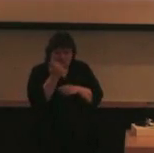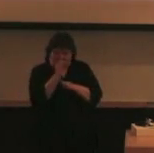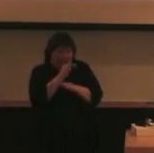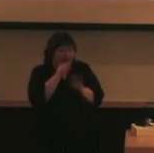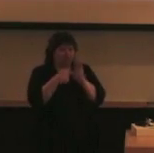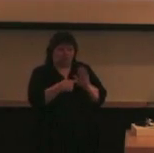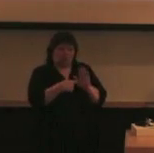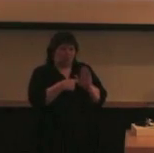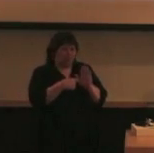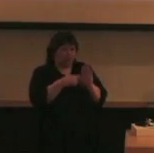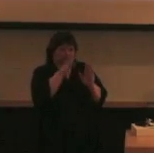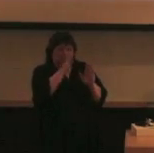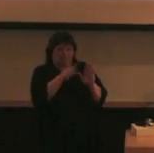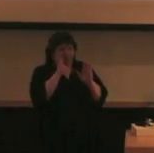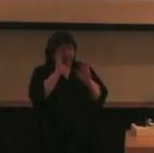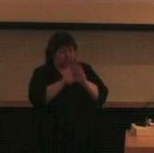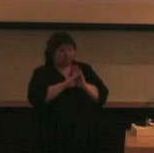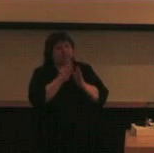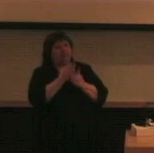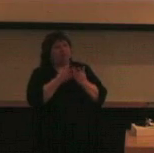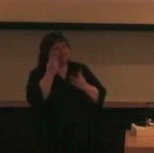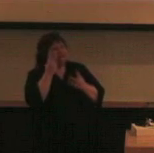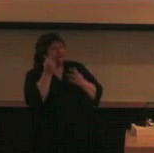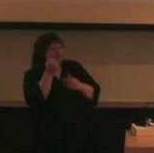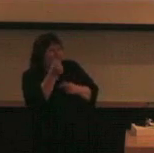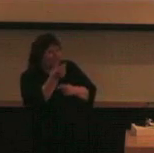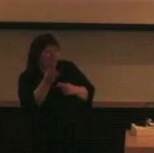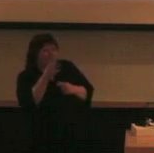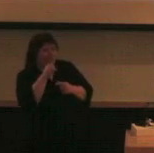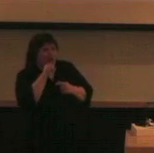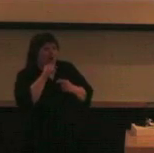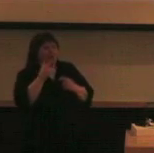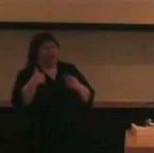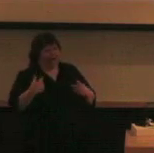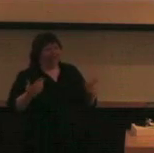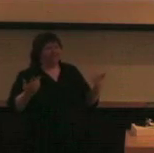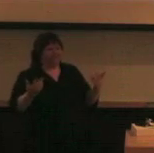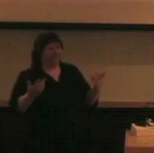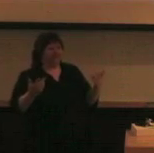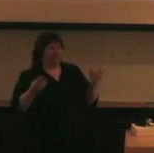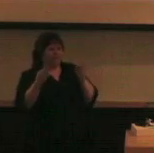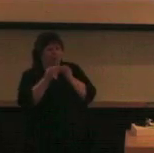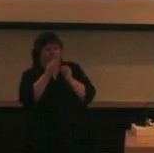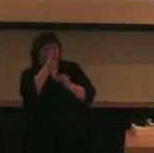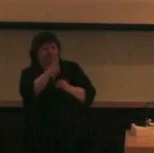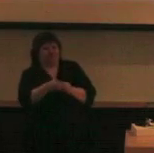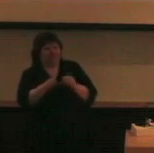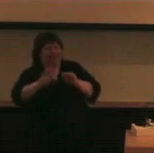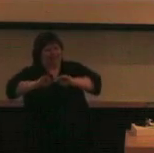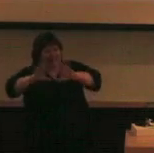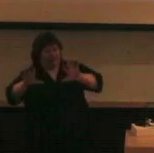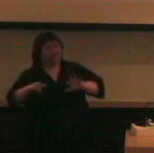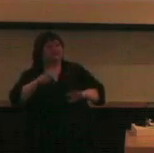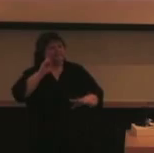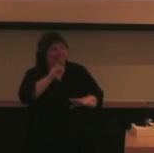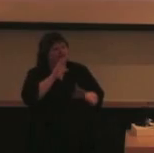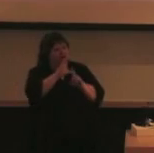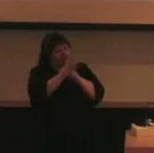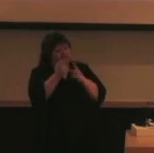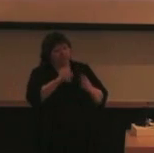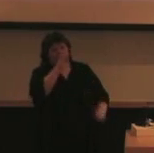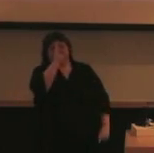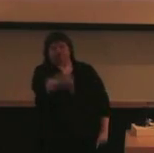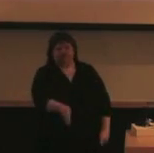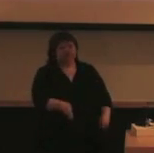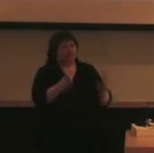per se here. You might see a few things here, but they're not as graphic as some of the other ones, because you need to be, with deaf culture, you need to be very